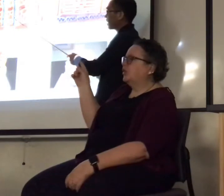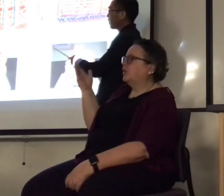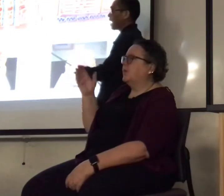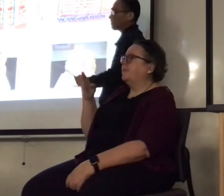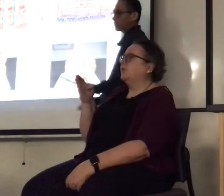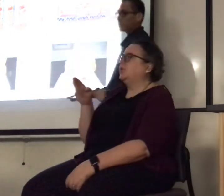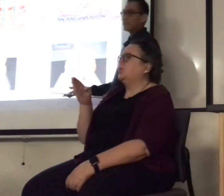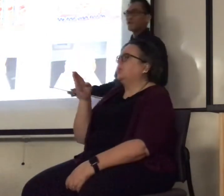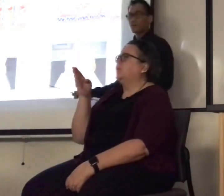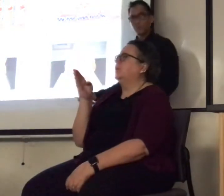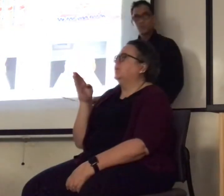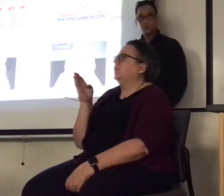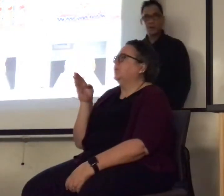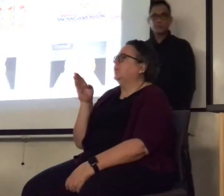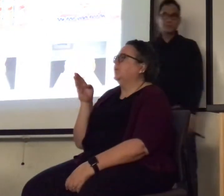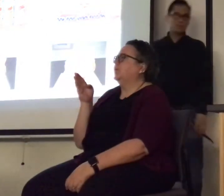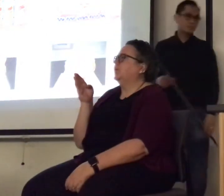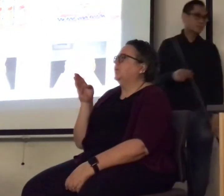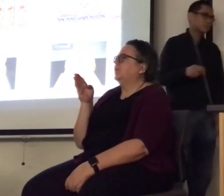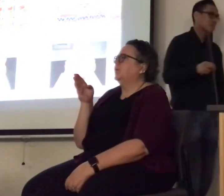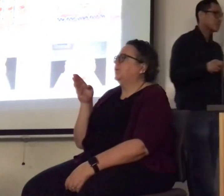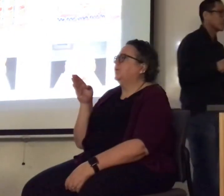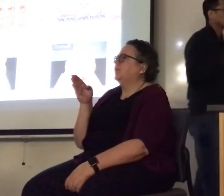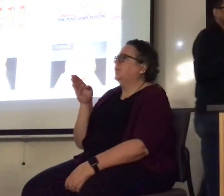Number 10 on the half sheet, identify the blue structure.